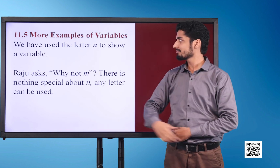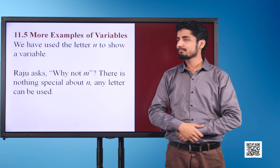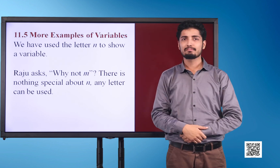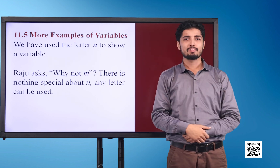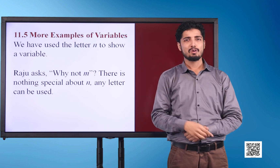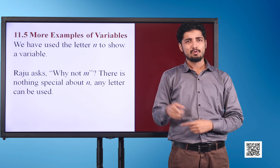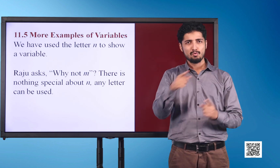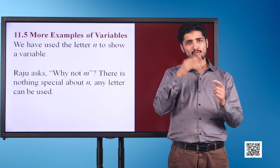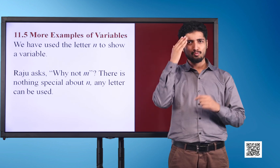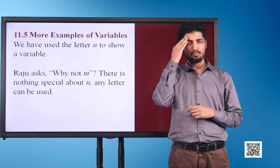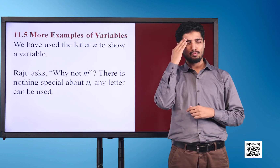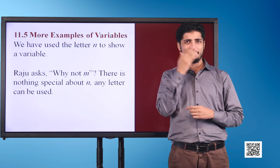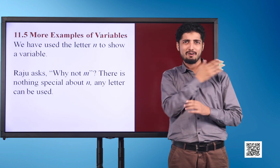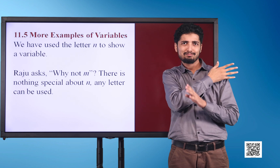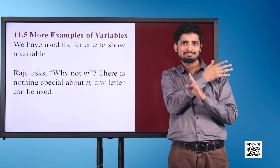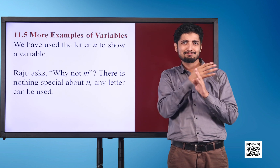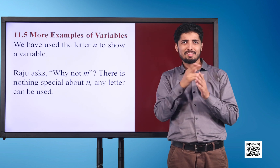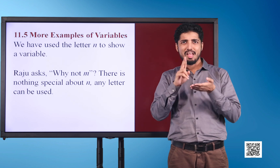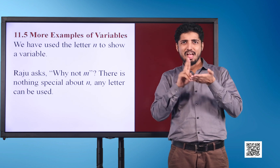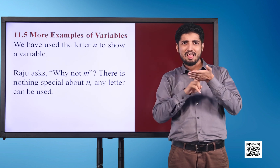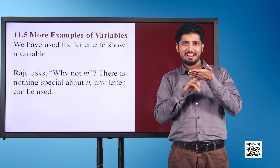We have used the letter N to show a variable.